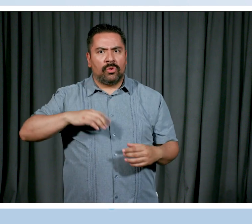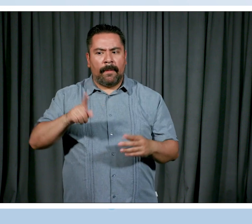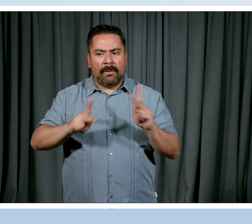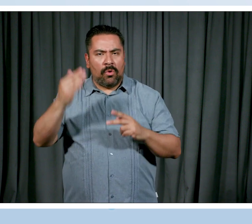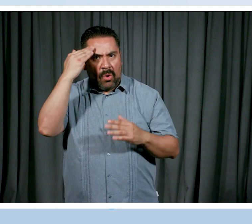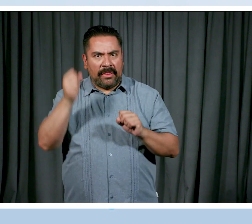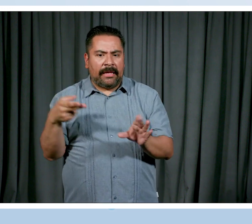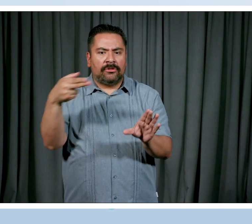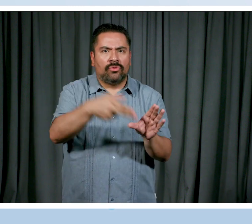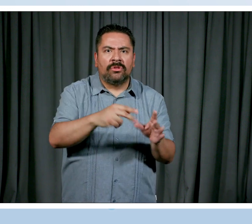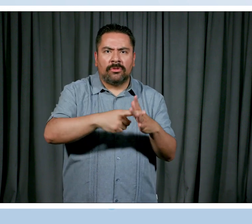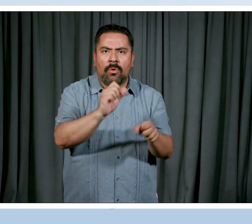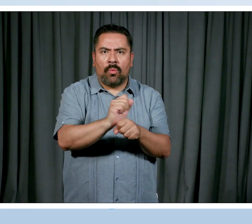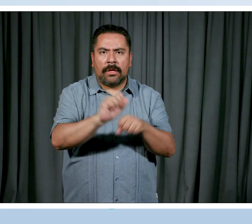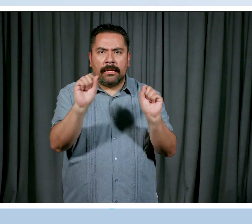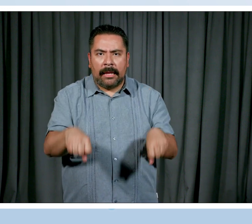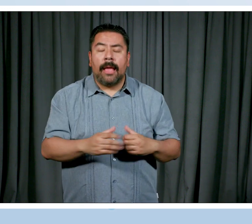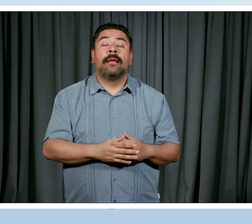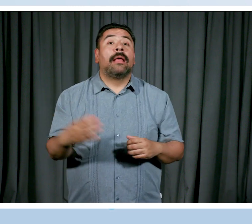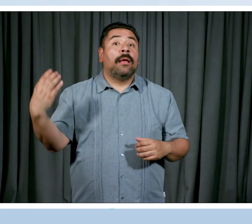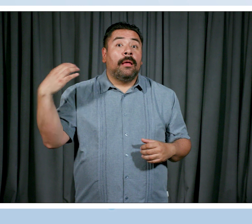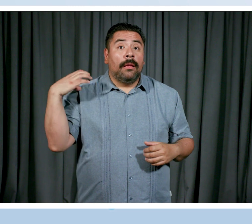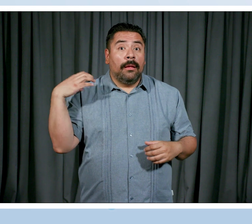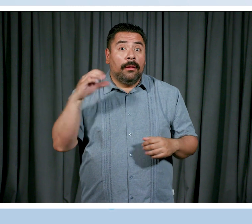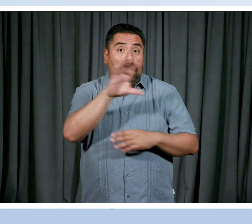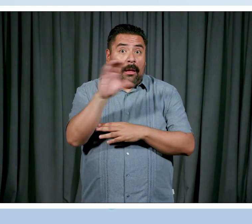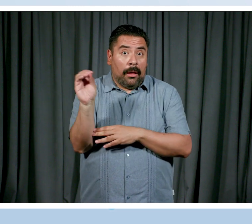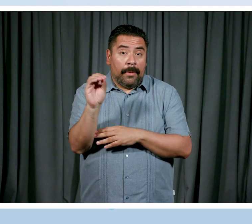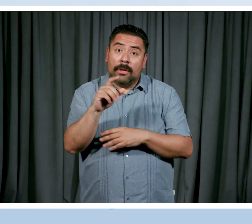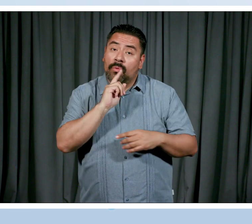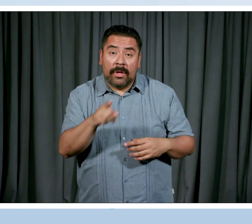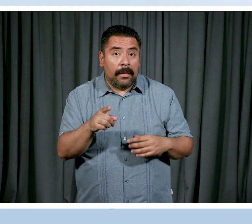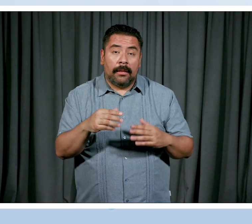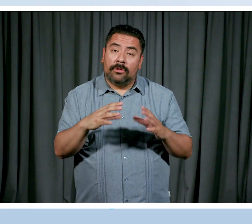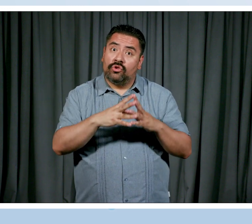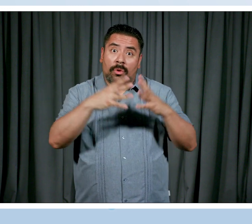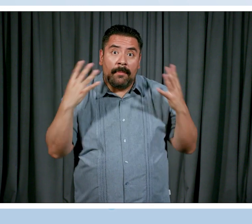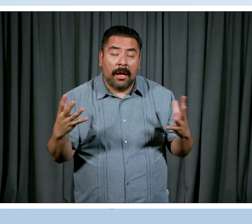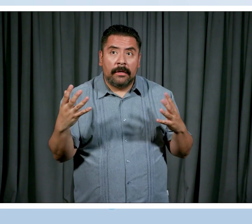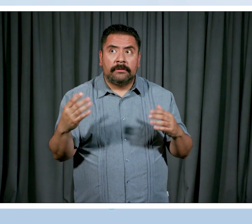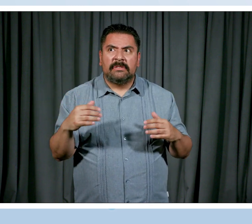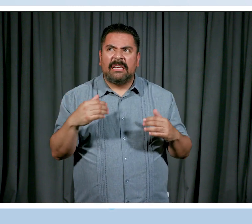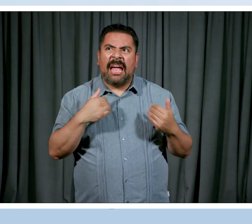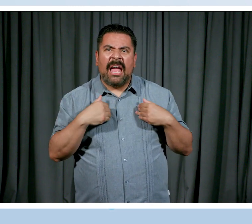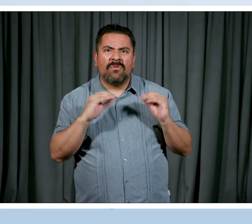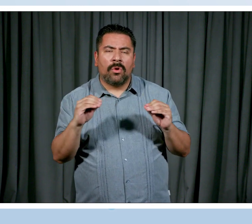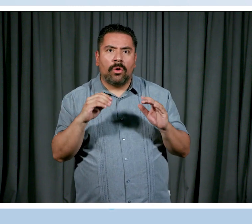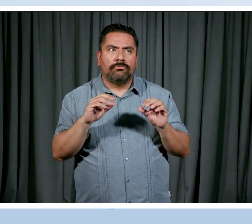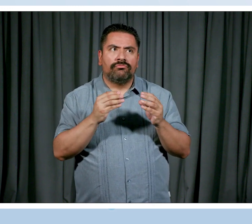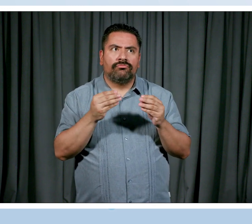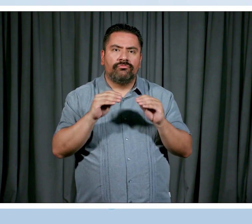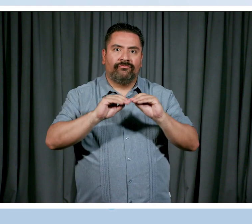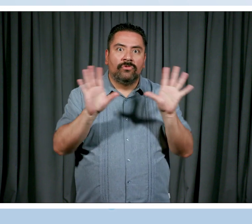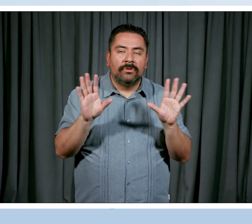workforce. I think for employers, there's so much. There's a real lack of fluency and strength that's consistent